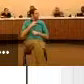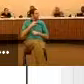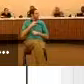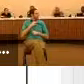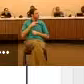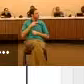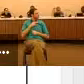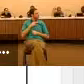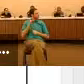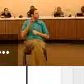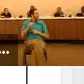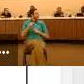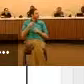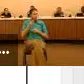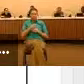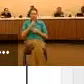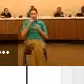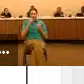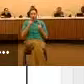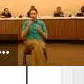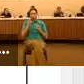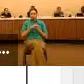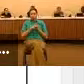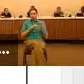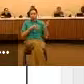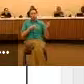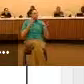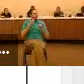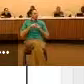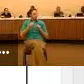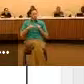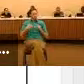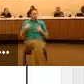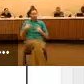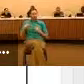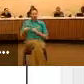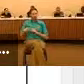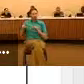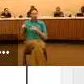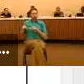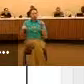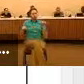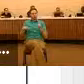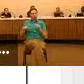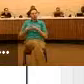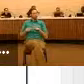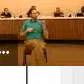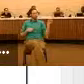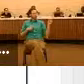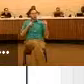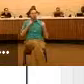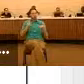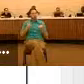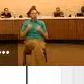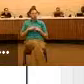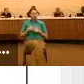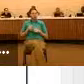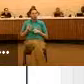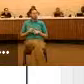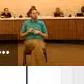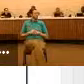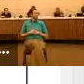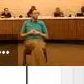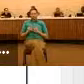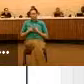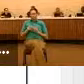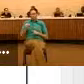right one? That's the current one? 'Cause that's a different Yes. rendering than I've got Yeah. here. That's the current rendering, yeah.